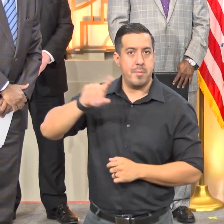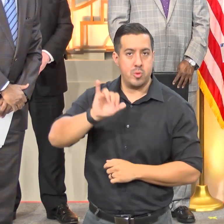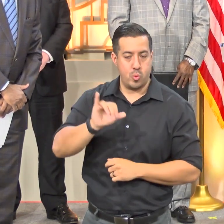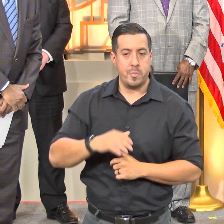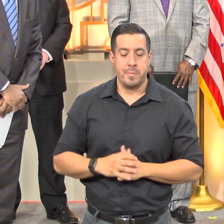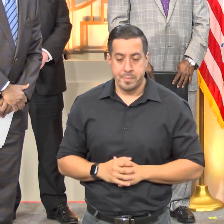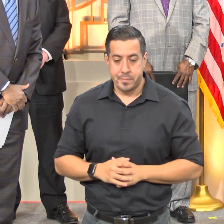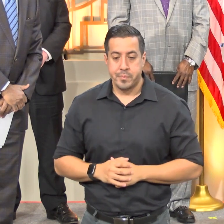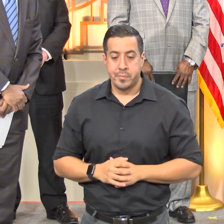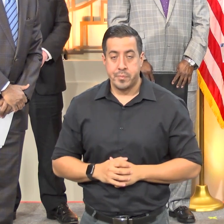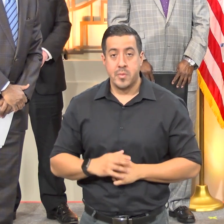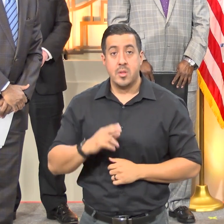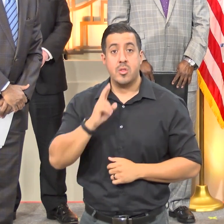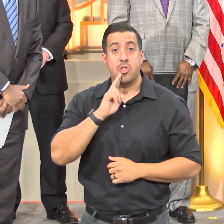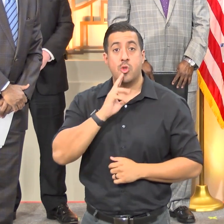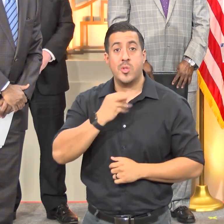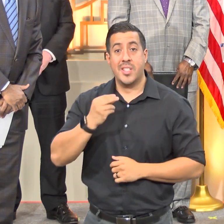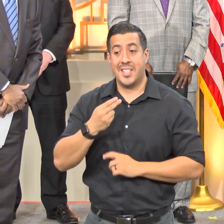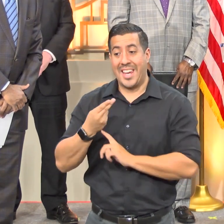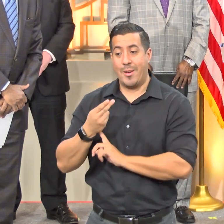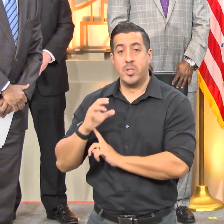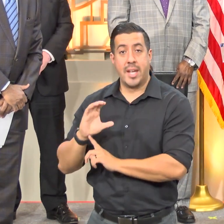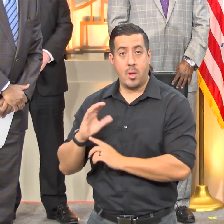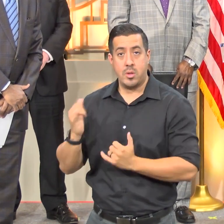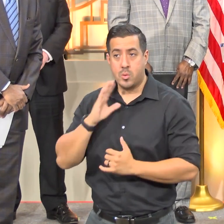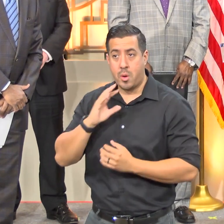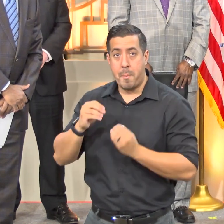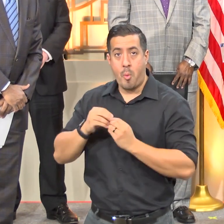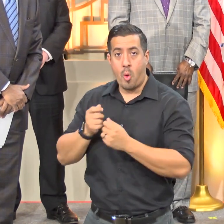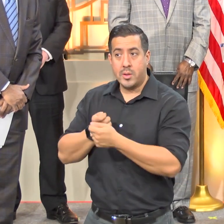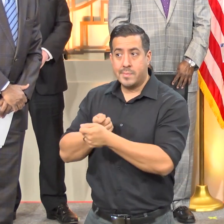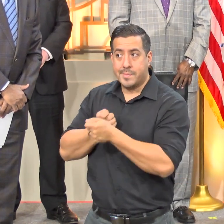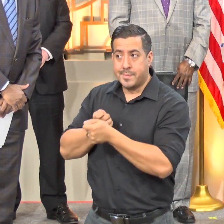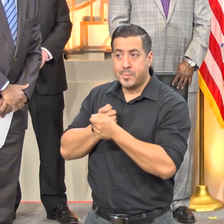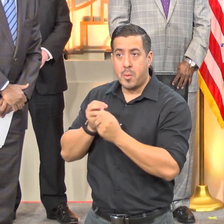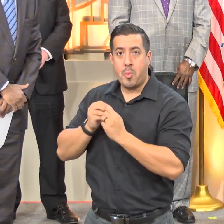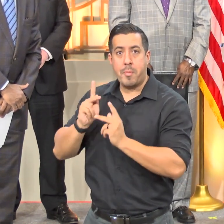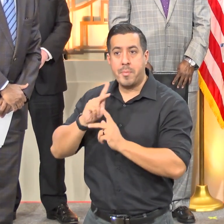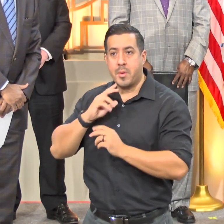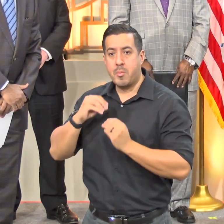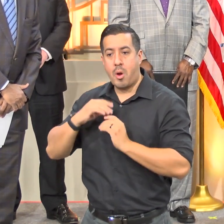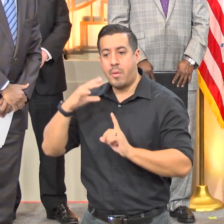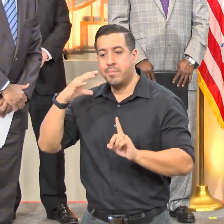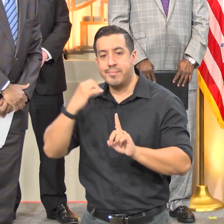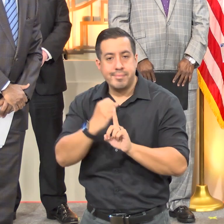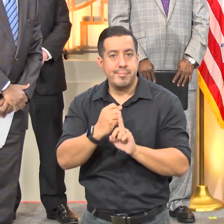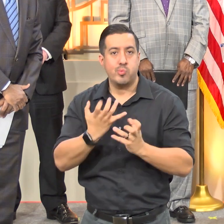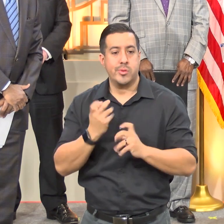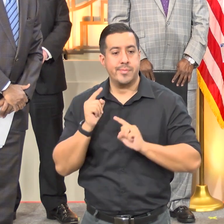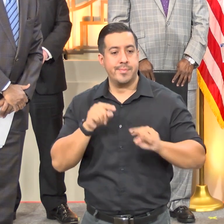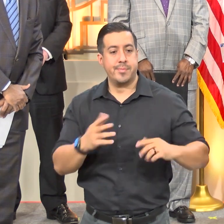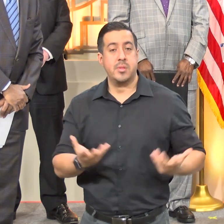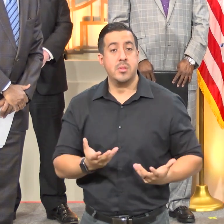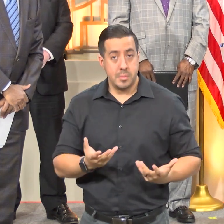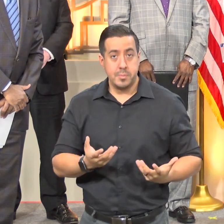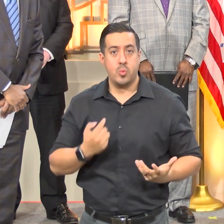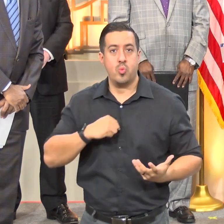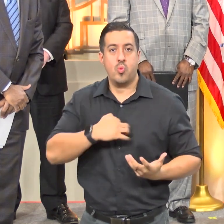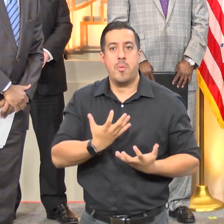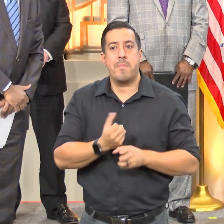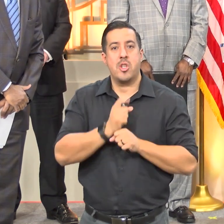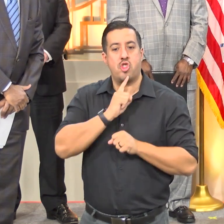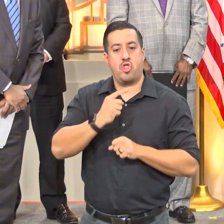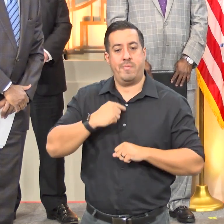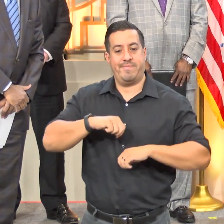as Houston and Harris County continue to attract more and more attractive events to draw people to our area, we need to make sure that we have the